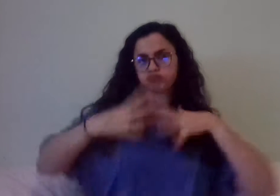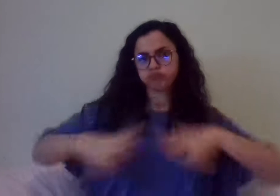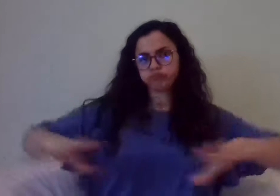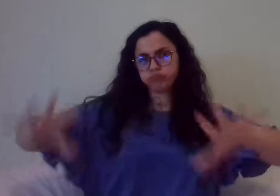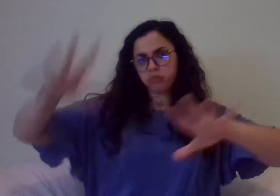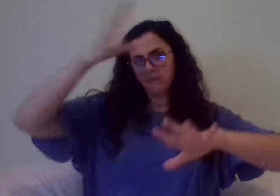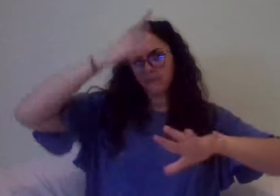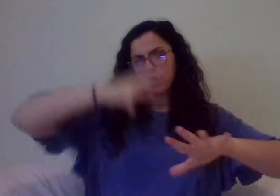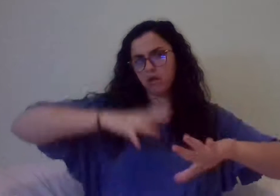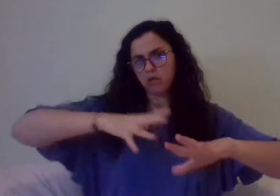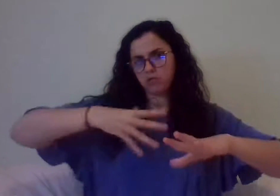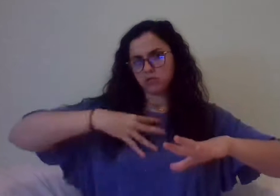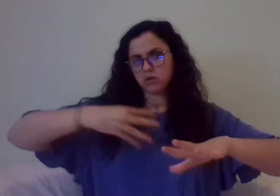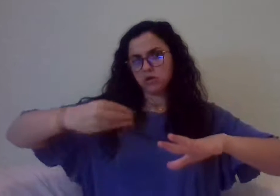So here we are